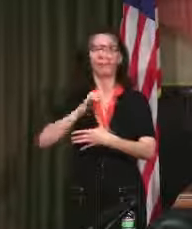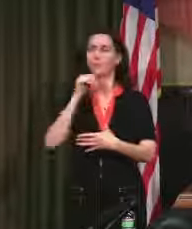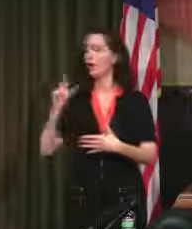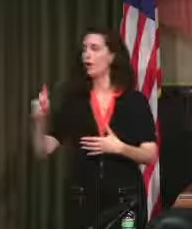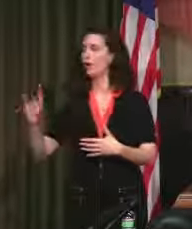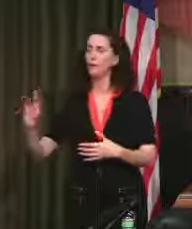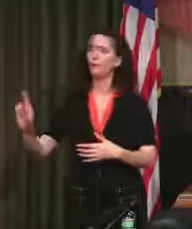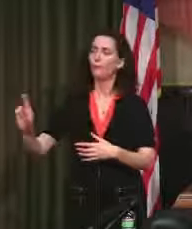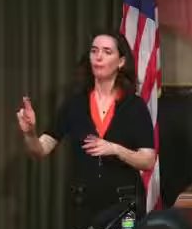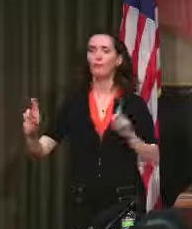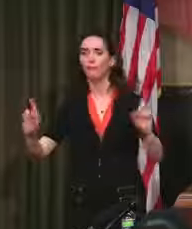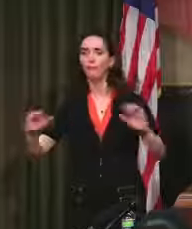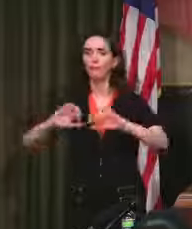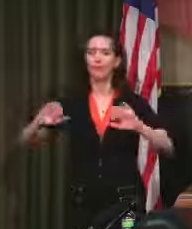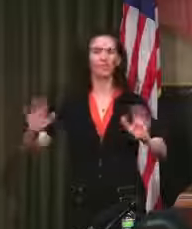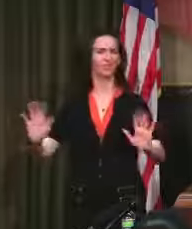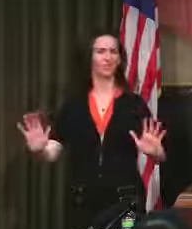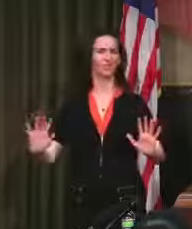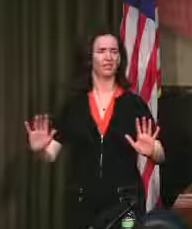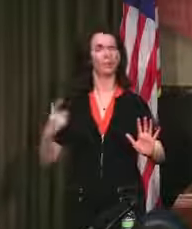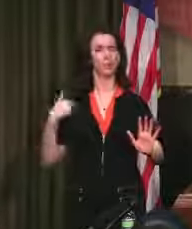Democrats and Republicans.